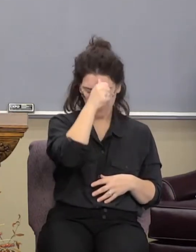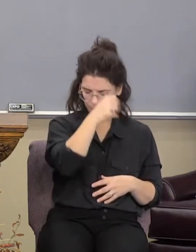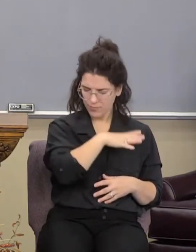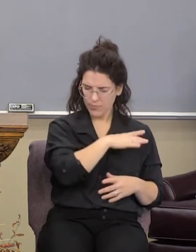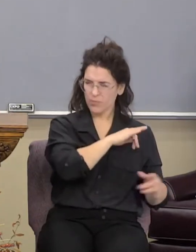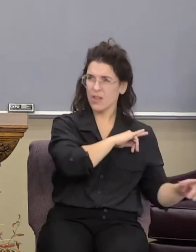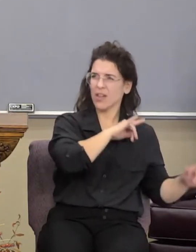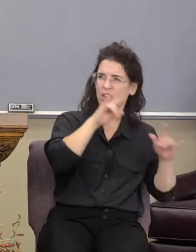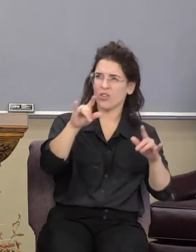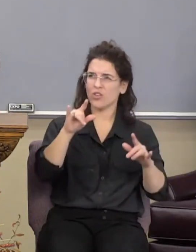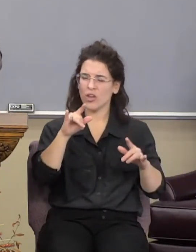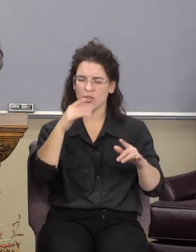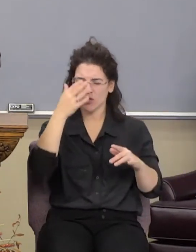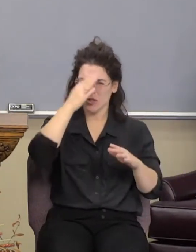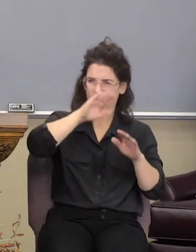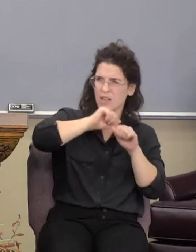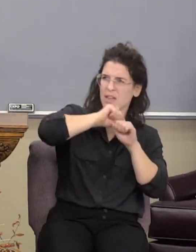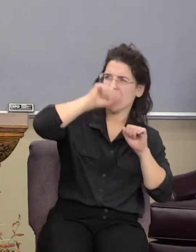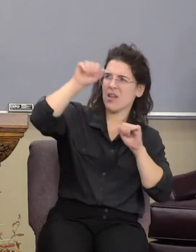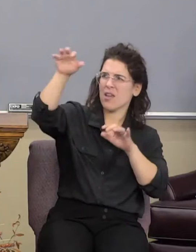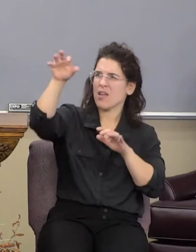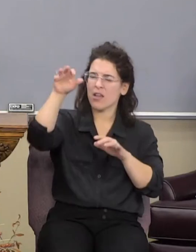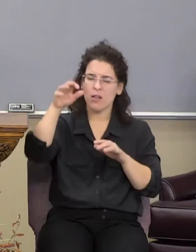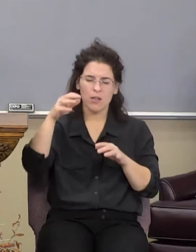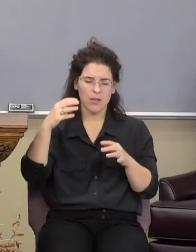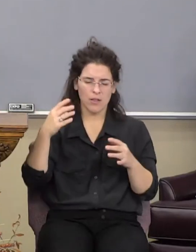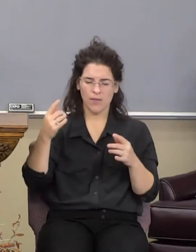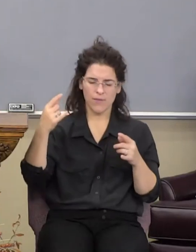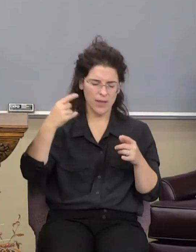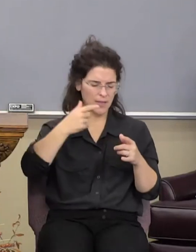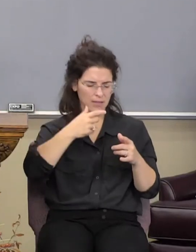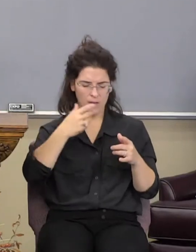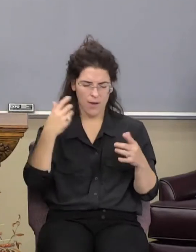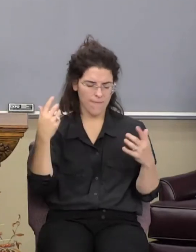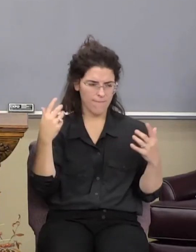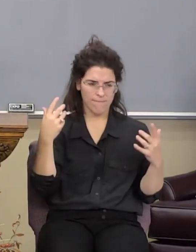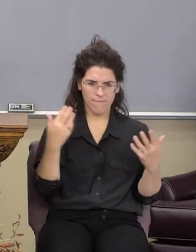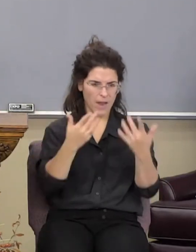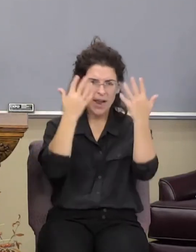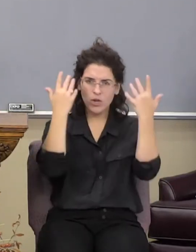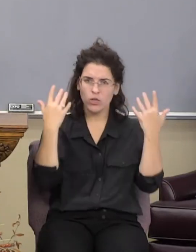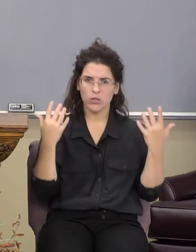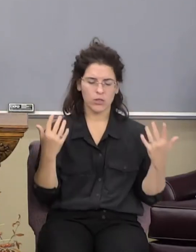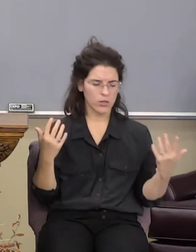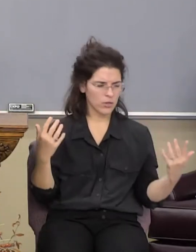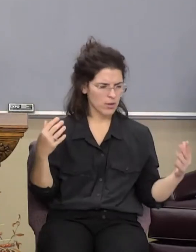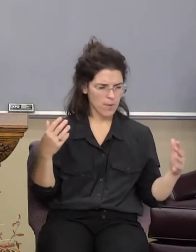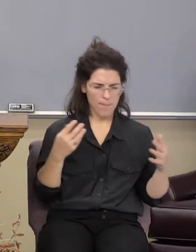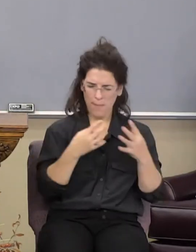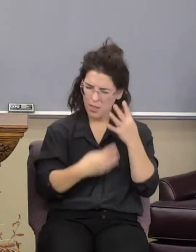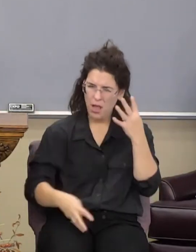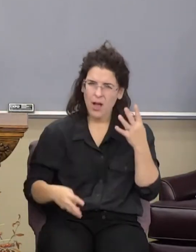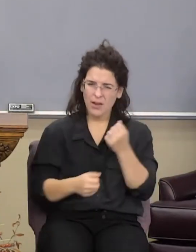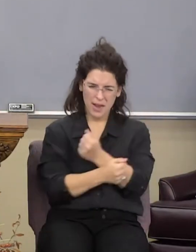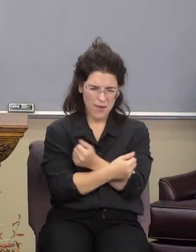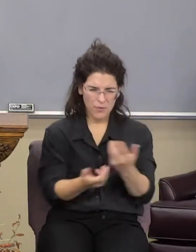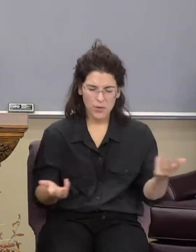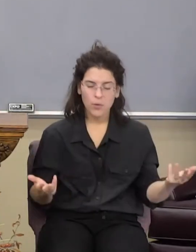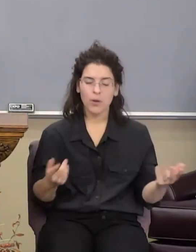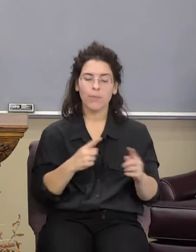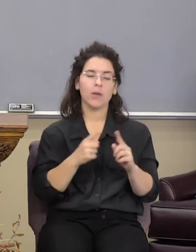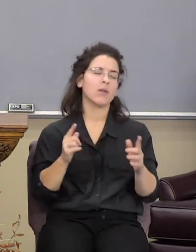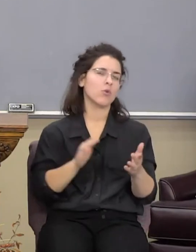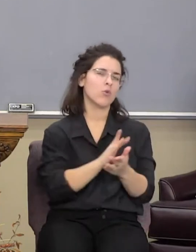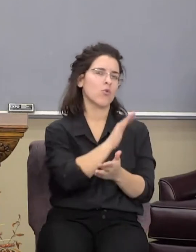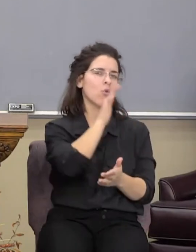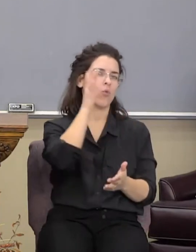the hill in the face of withering fire. Absolute bloodshed. Glory. You